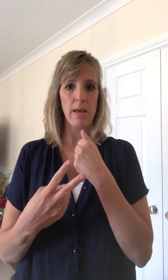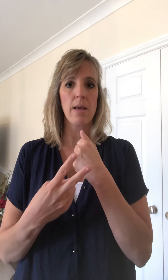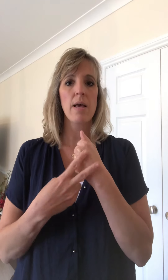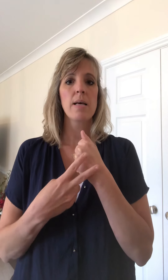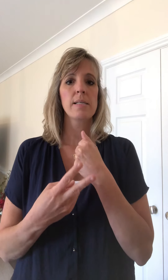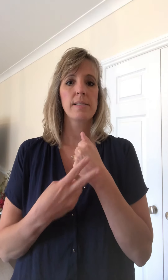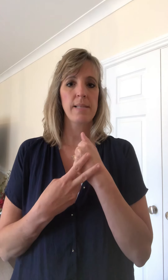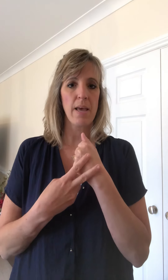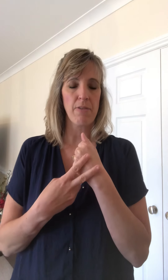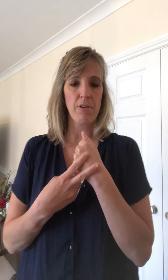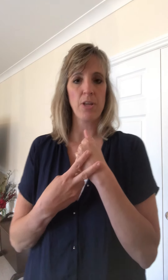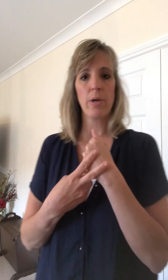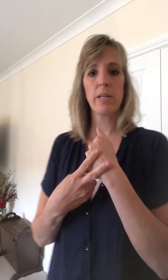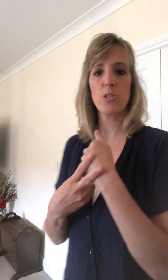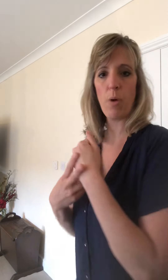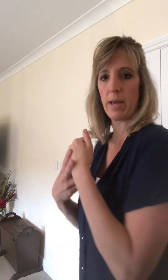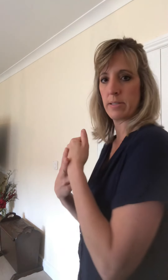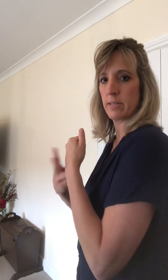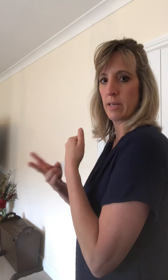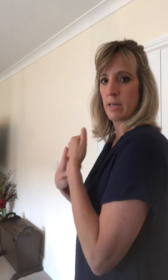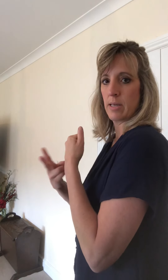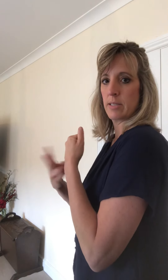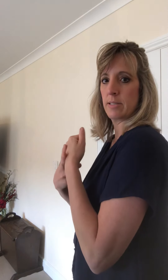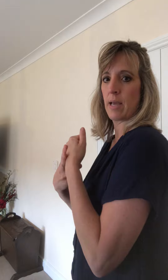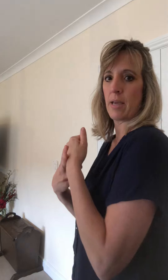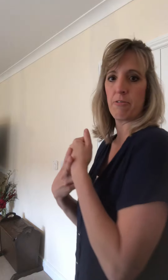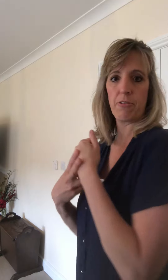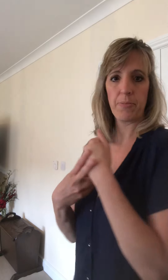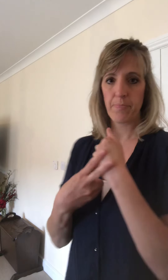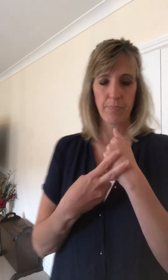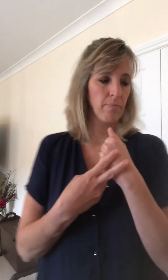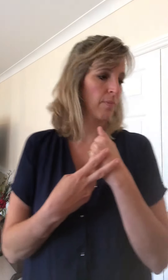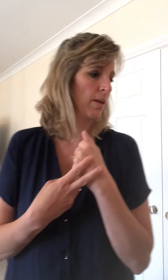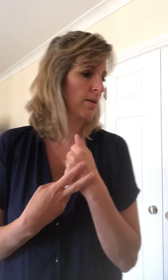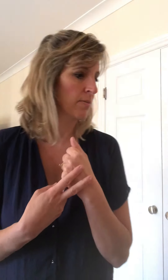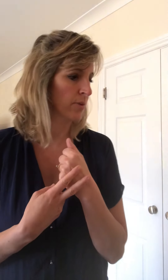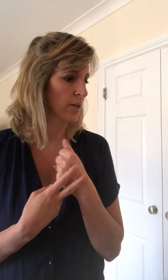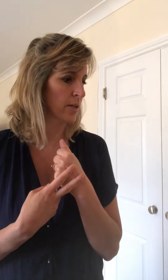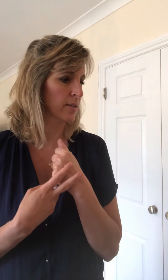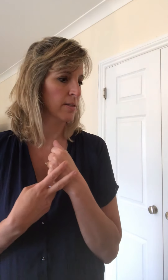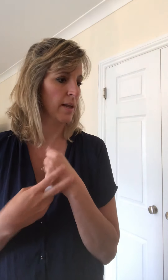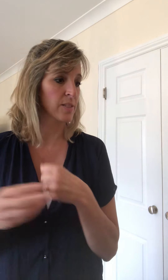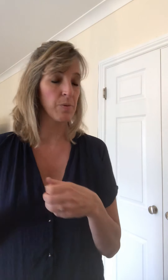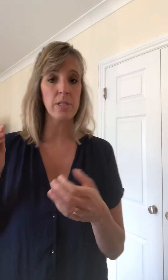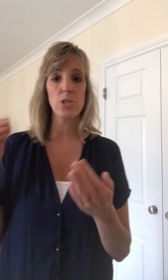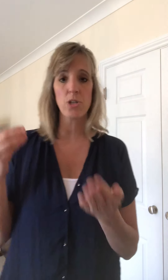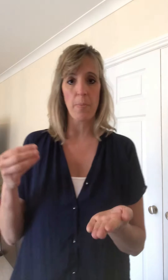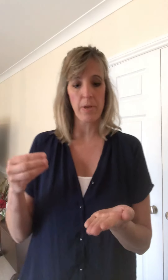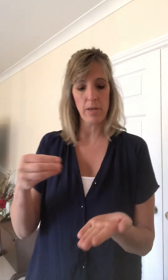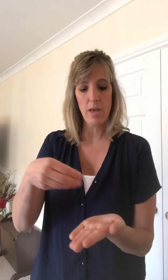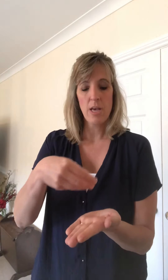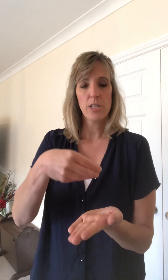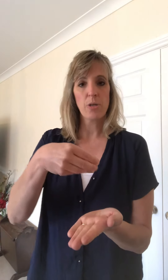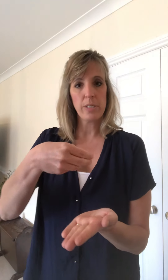okay? Save, and you hit it twice. Save. Very good. The next one is shopping. So we